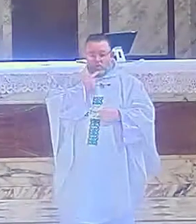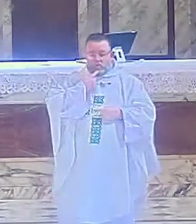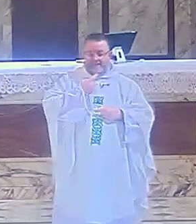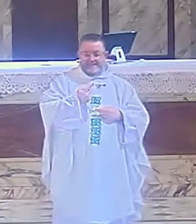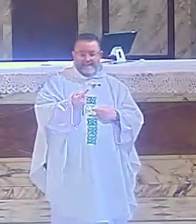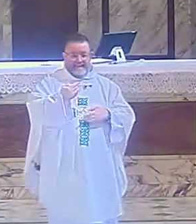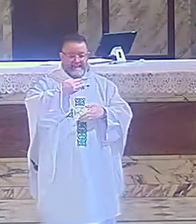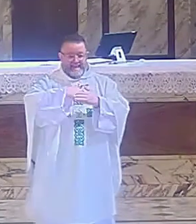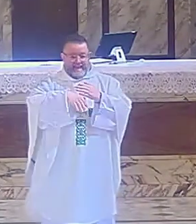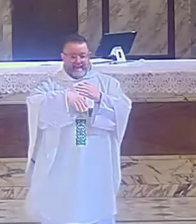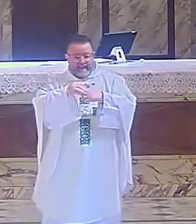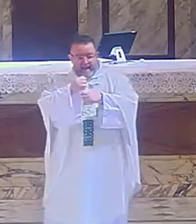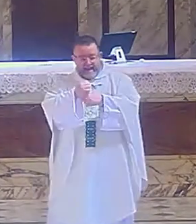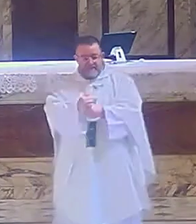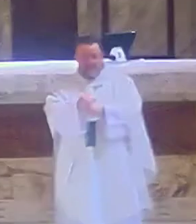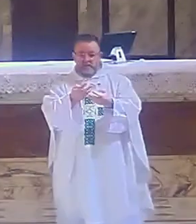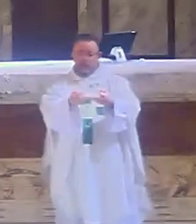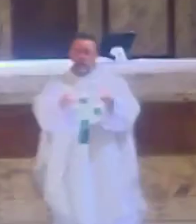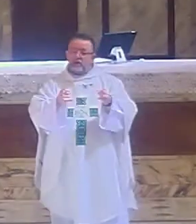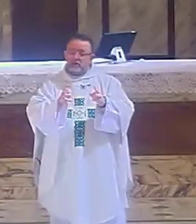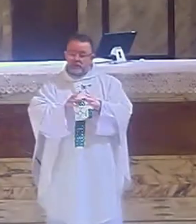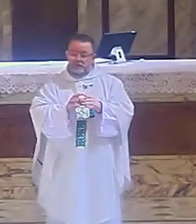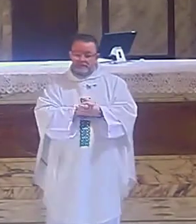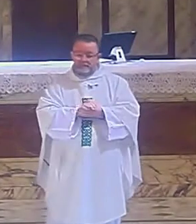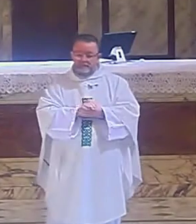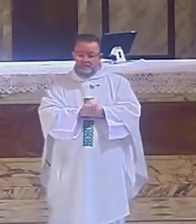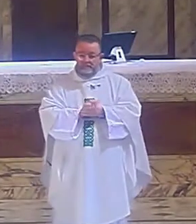We say in the church